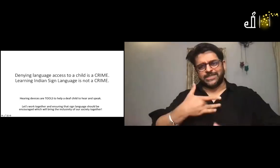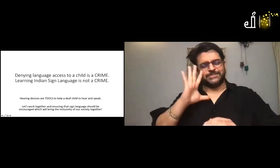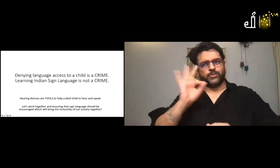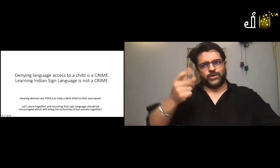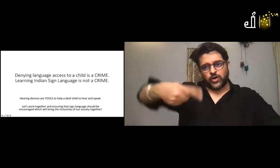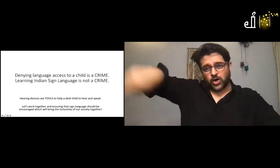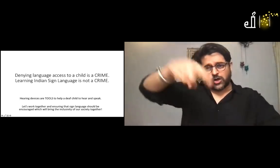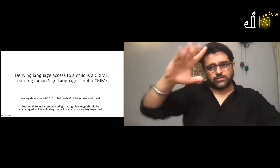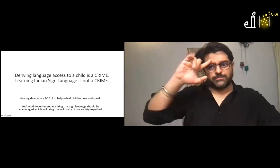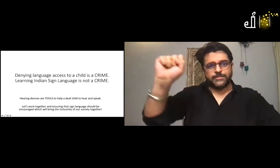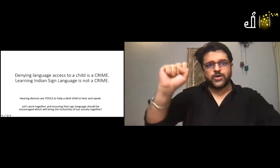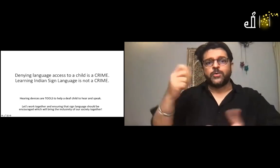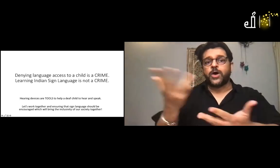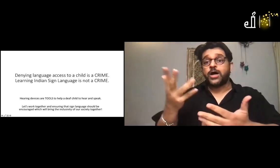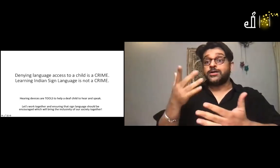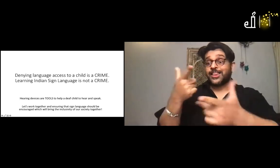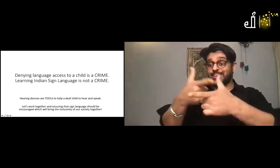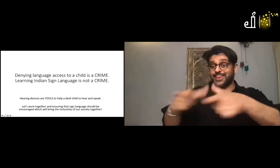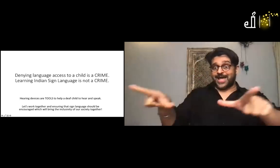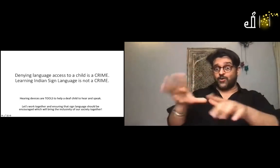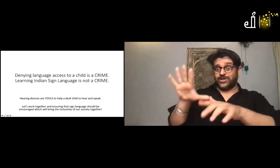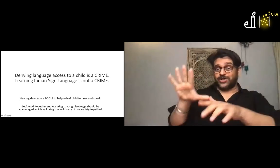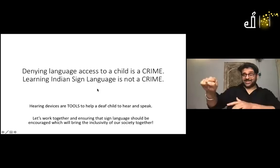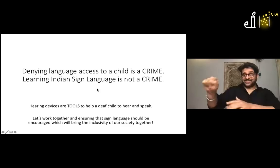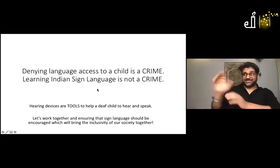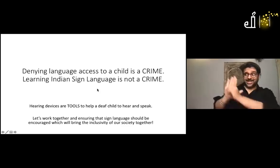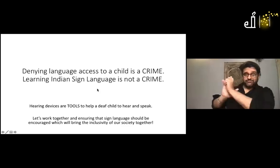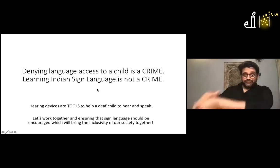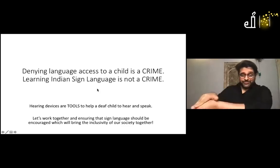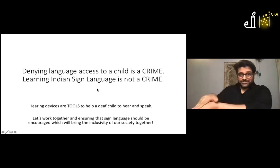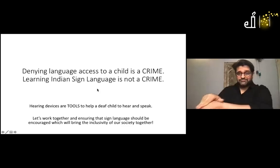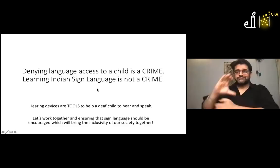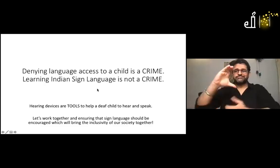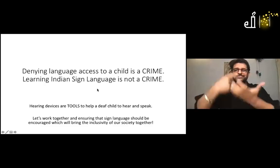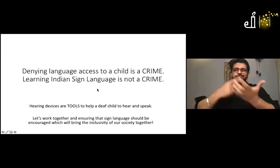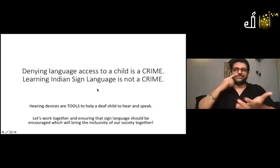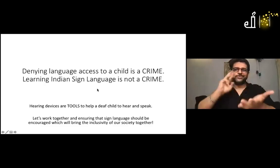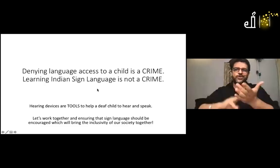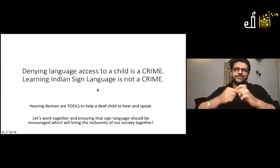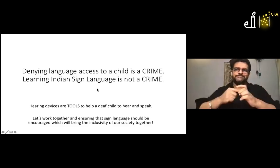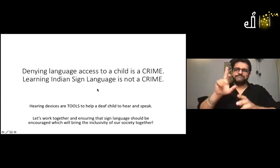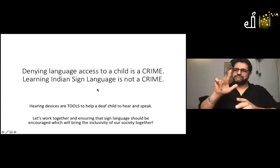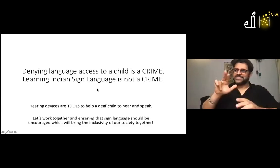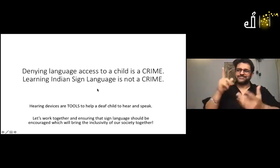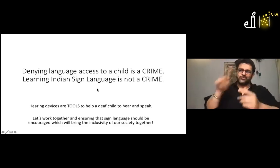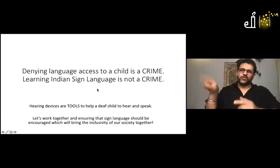It's an important quote, I feel, very important quote, and we all have to remember. Denying language access is a